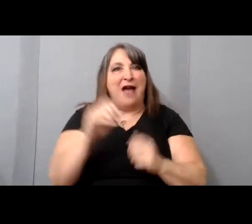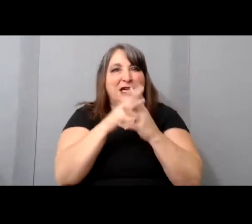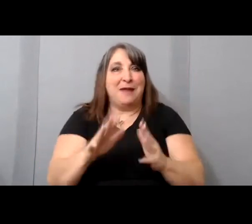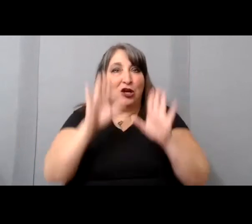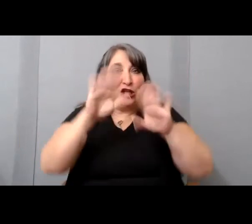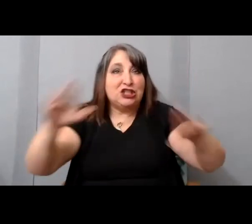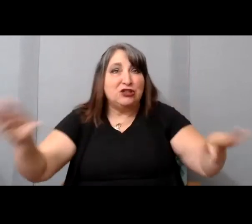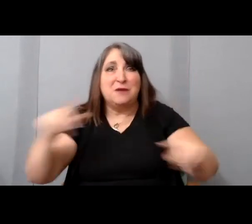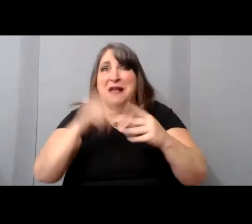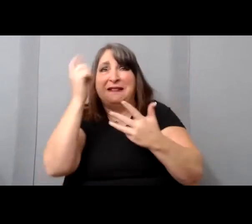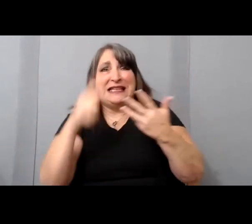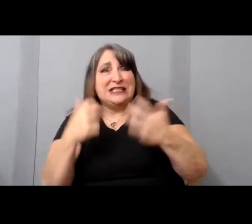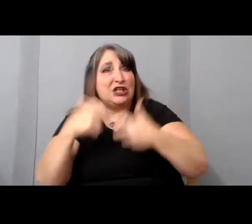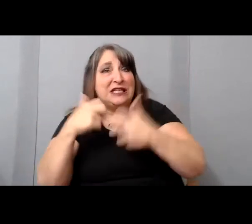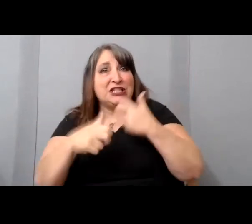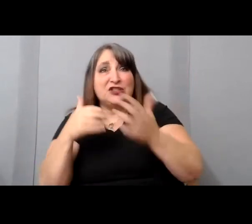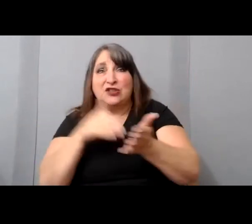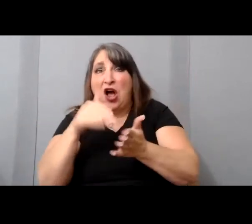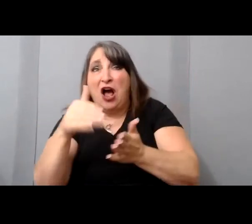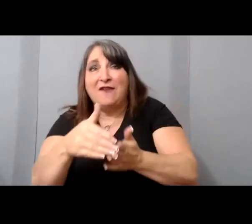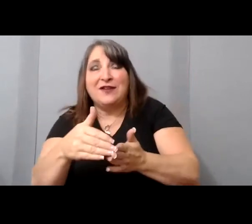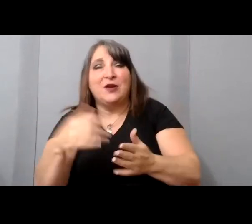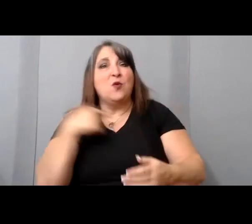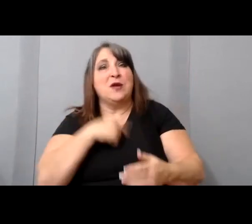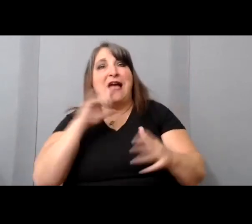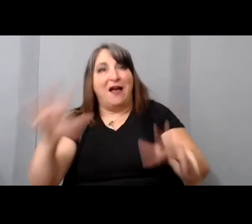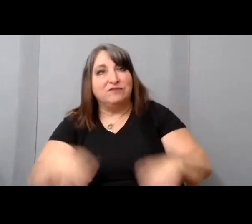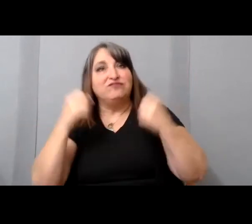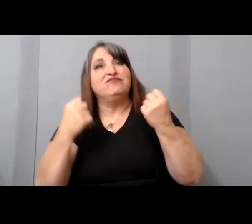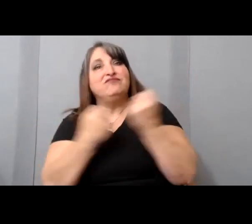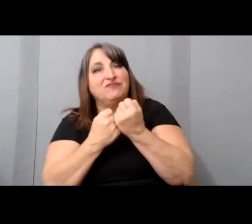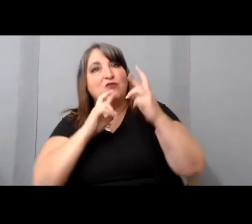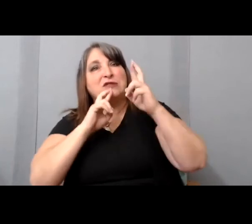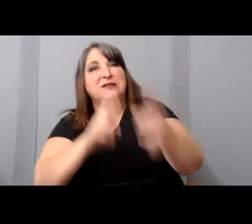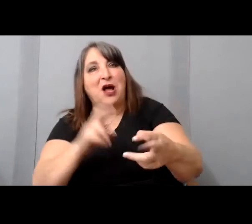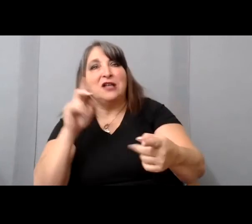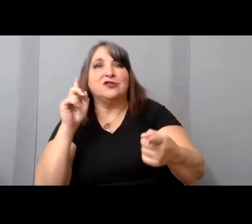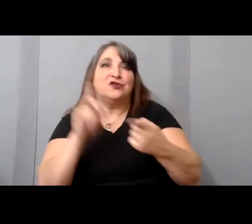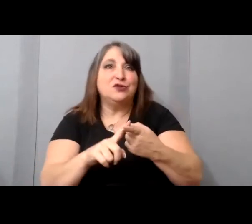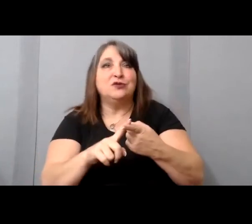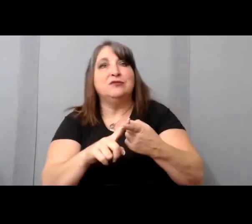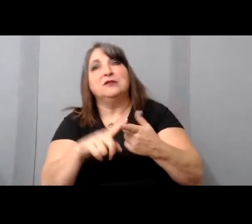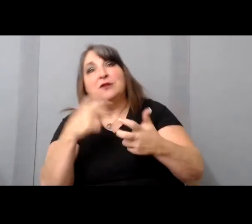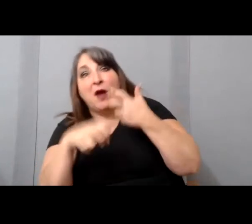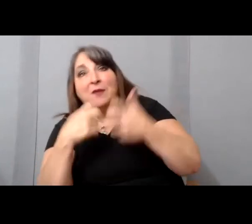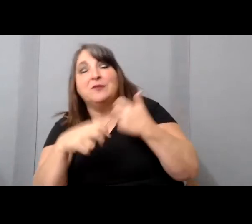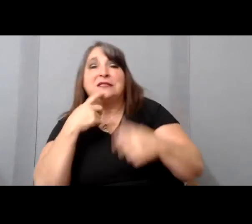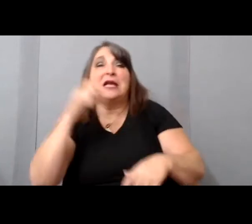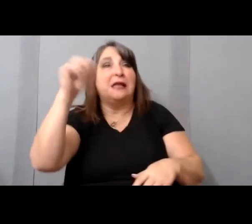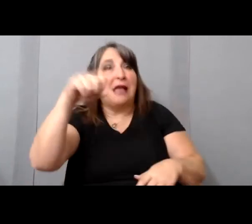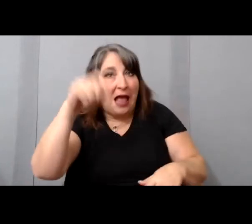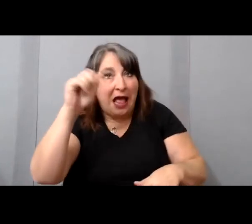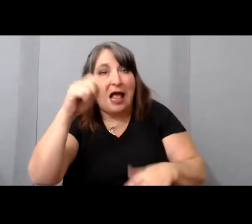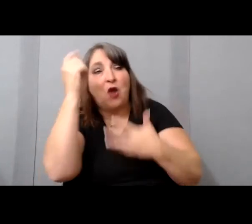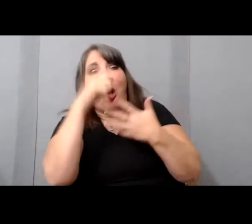are issues that oftentimes the party, we have kind of taken a response to, a tacit response where we've given yes to those things,